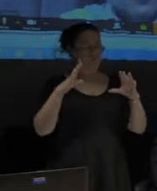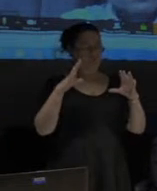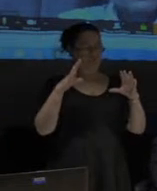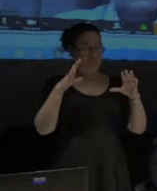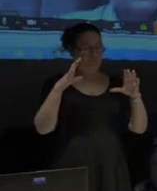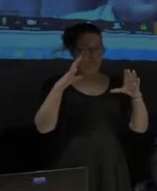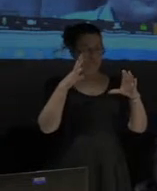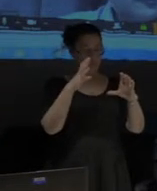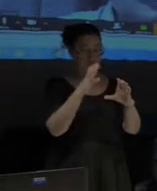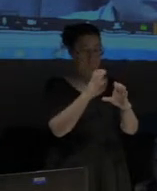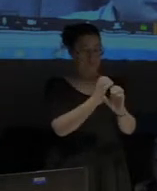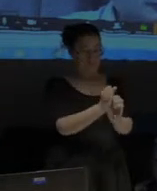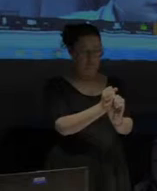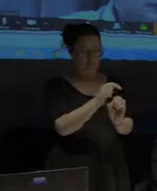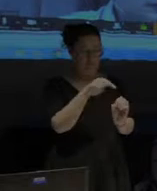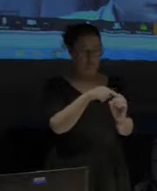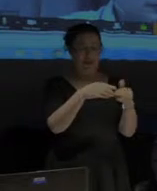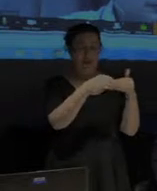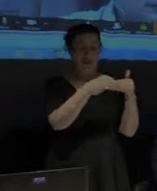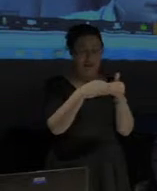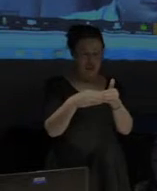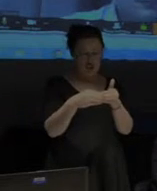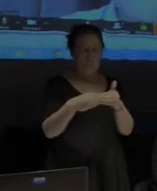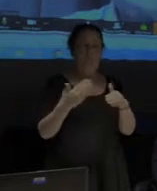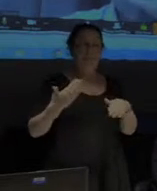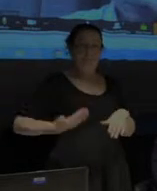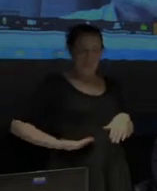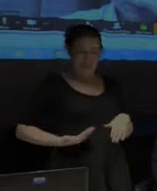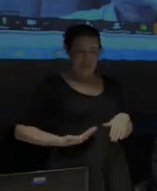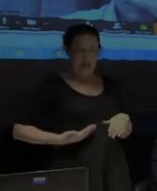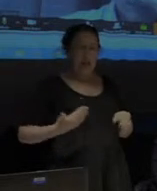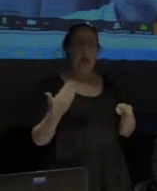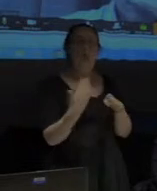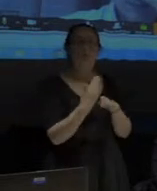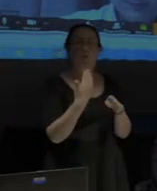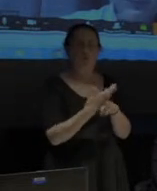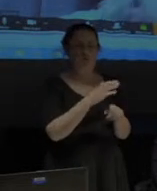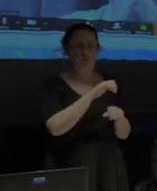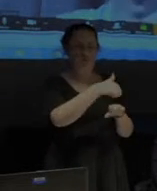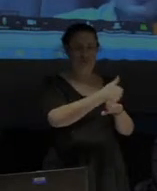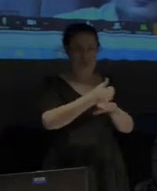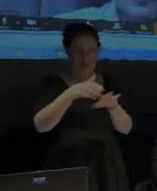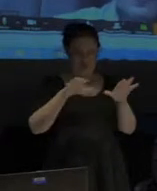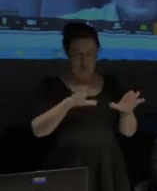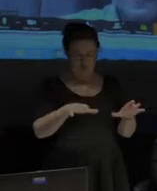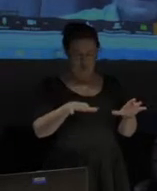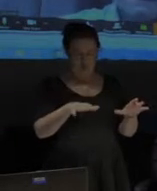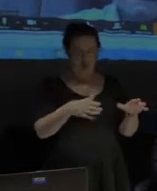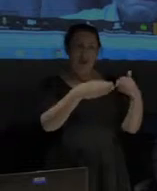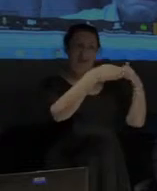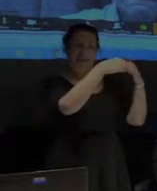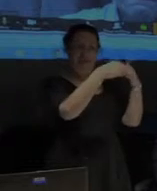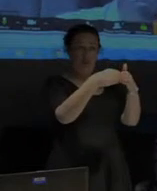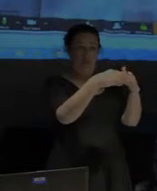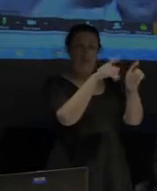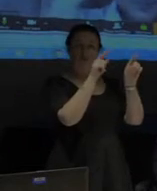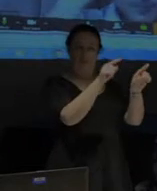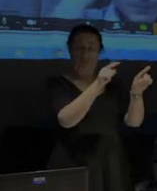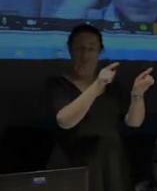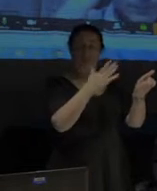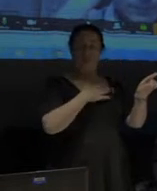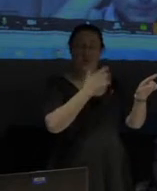employing settings, there is something about the leader getting it and understanding that